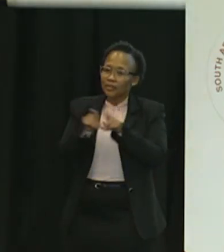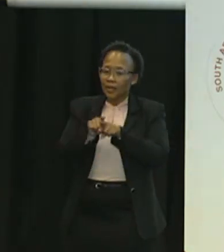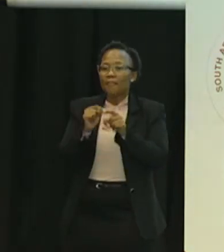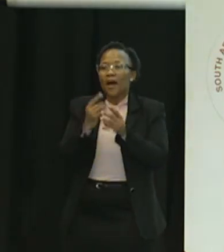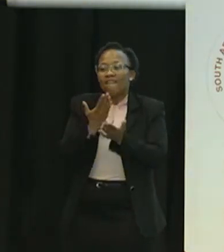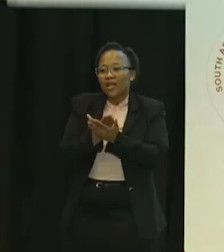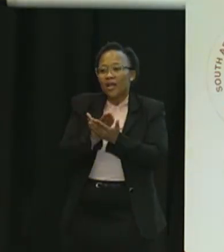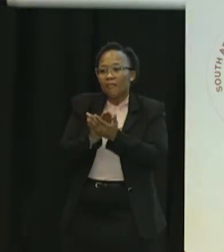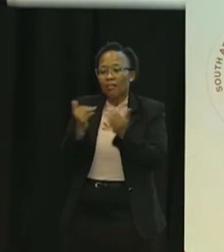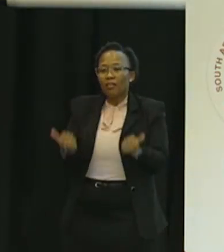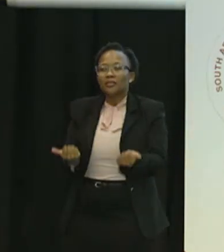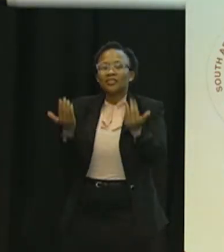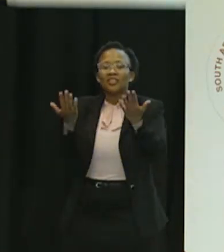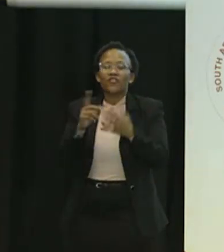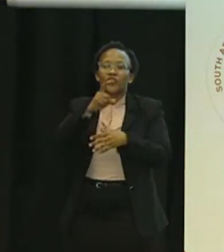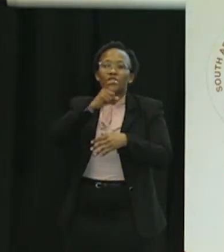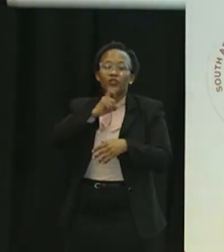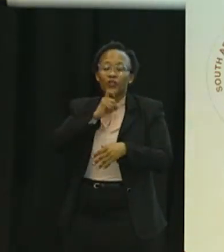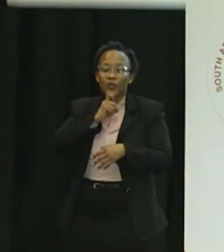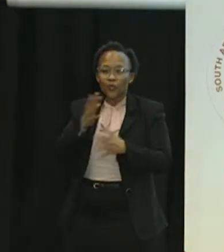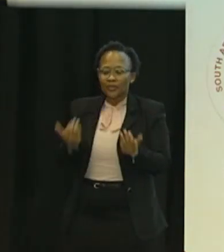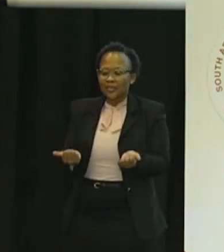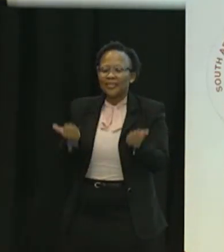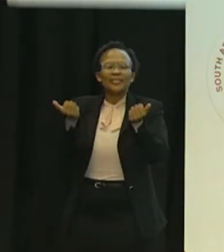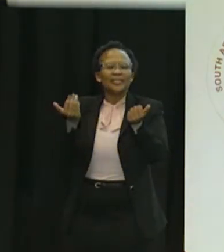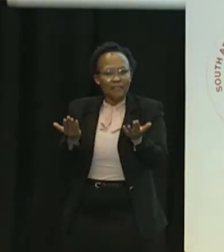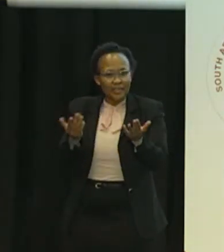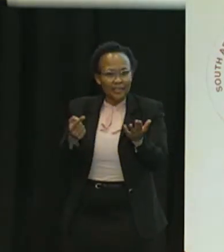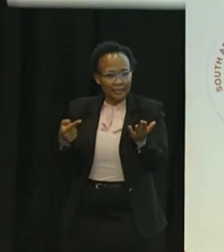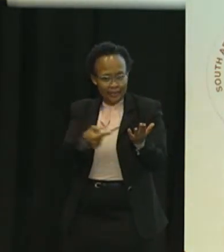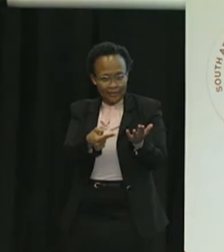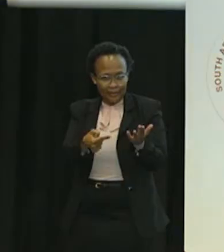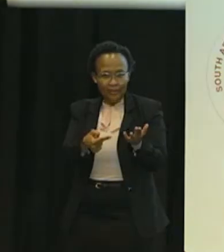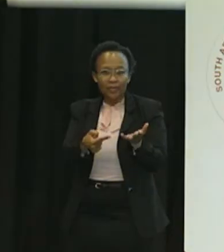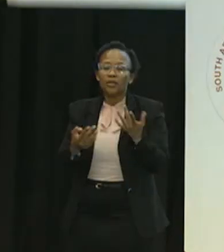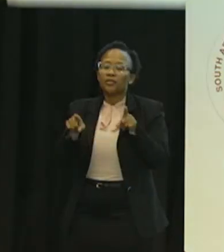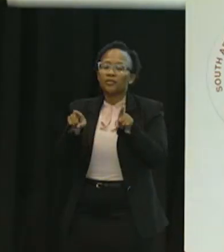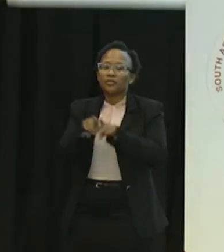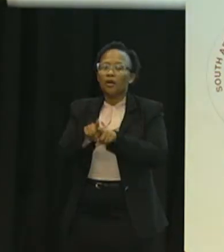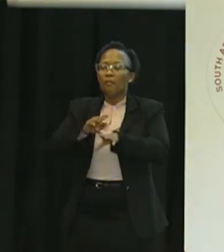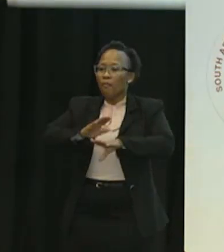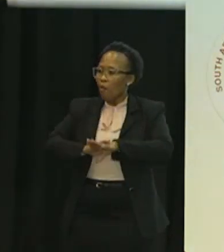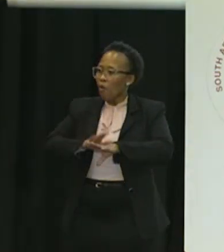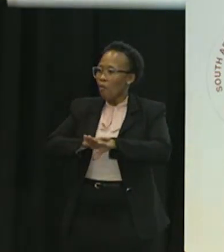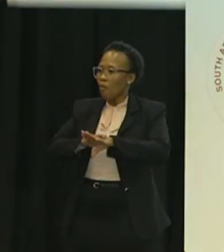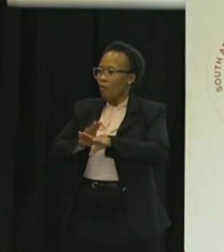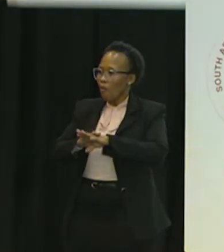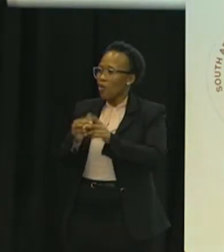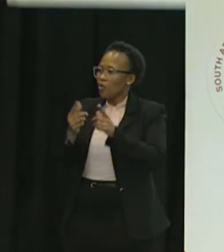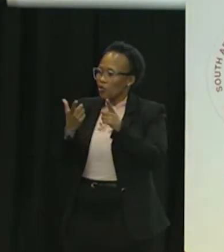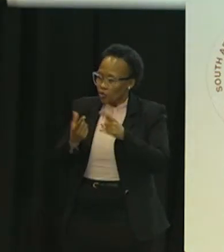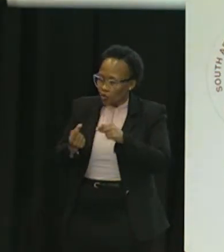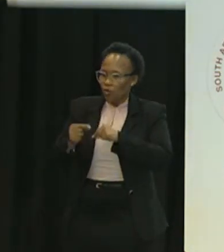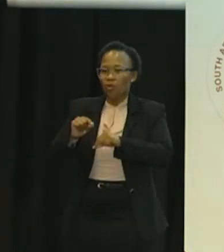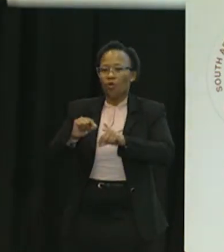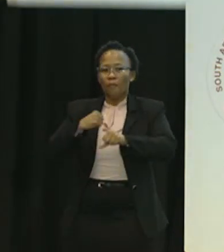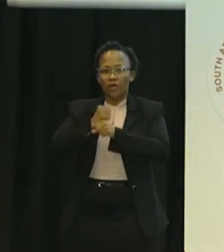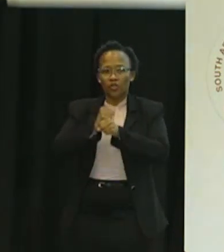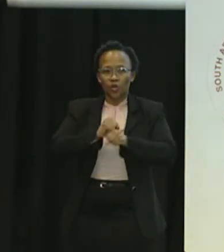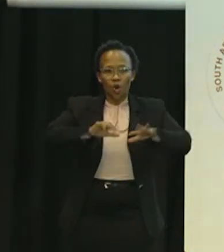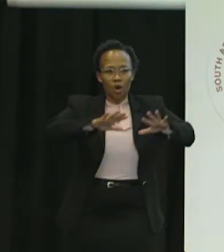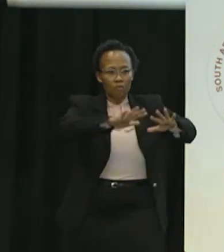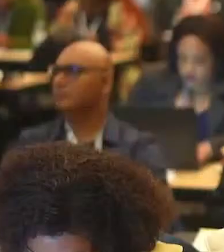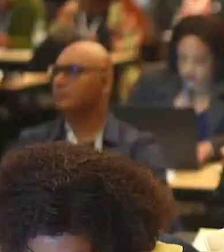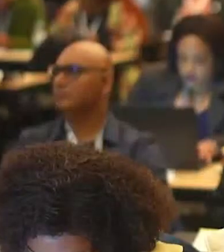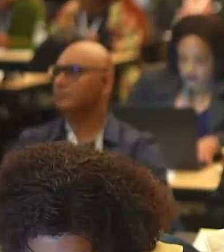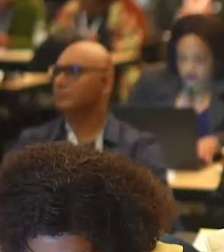services, utilization of these services, and more so the coverage of these services, more geographies and more subpopulations.